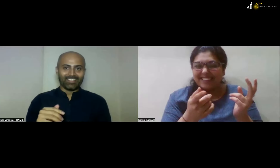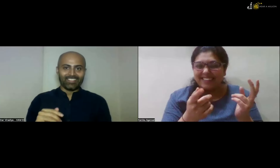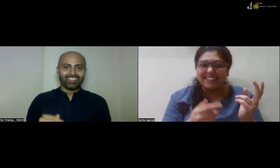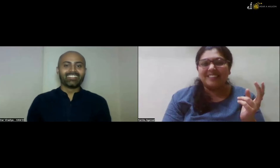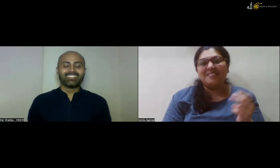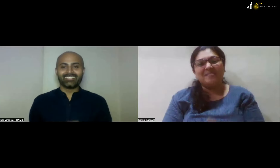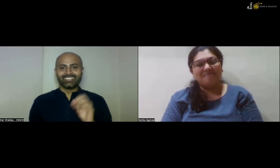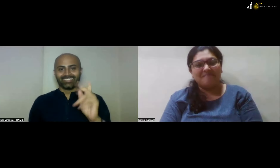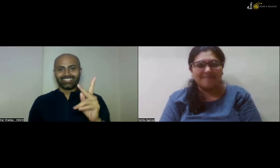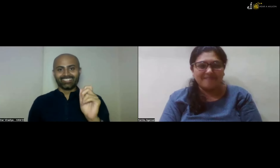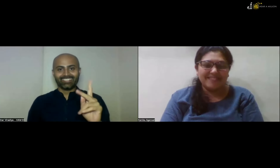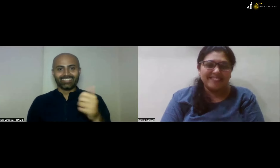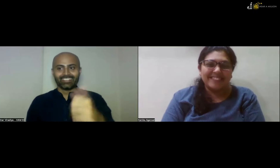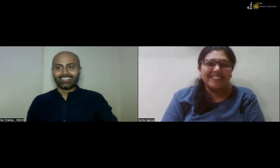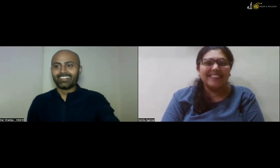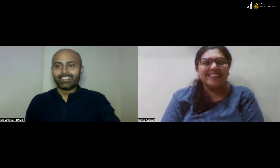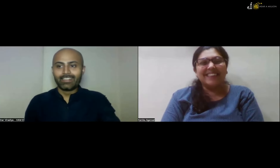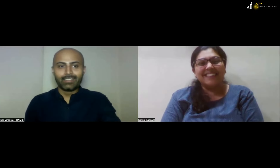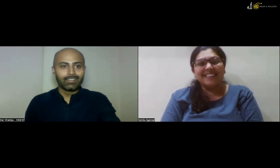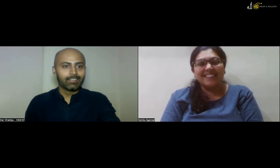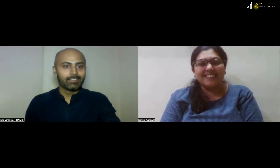Okay, that's okay. I accept that.